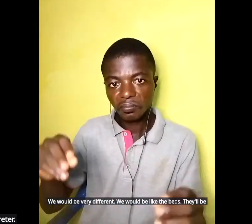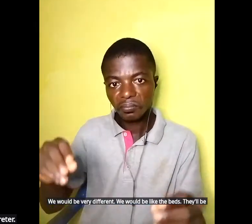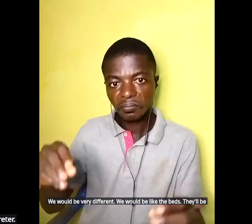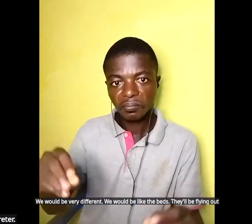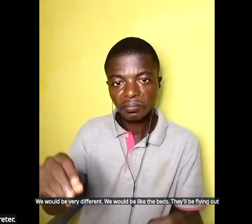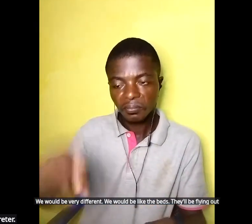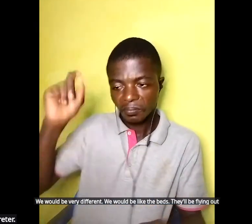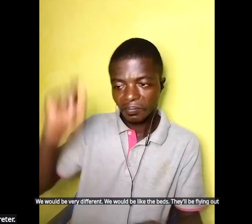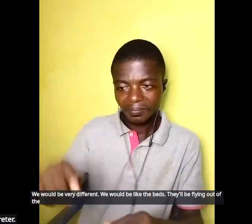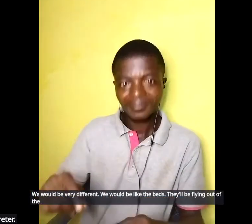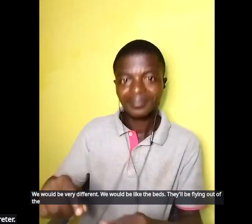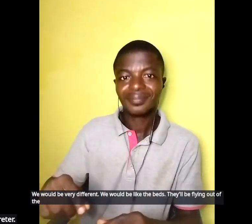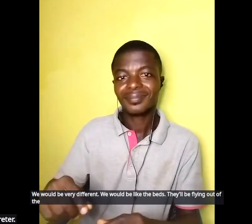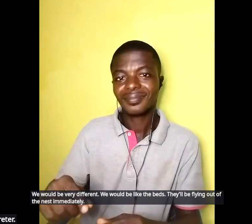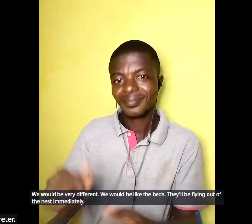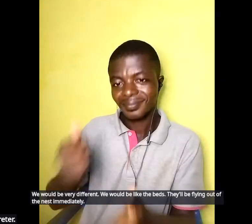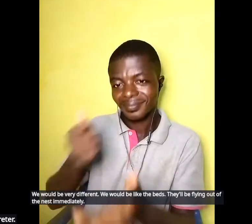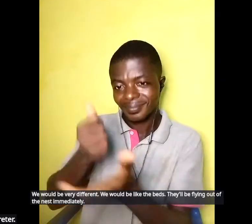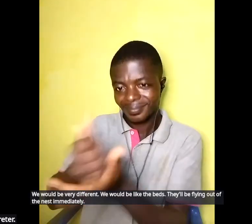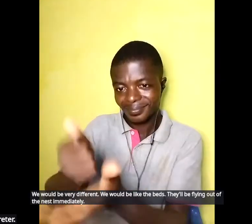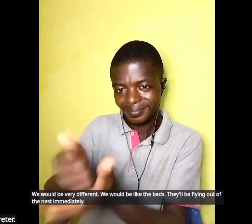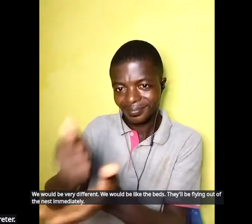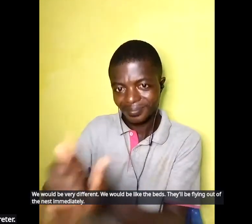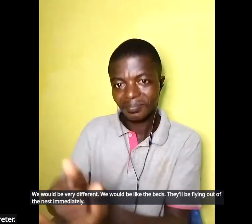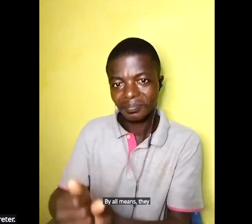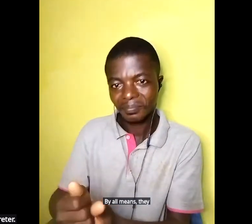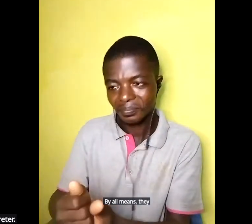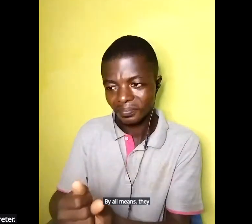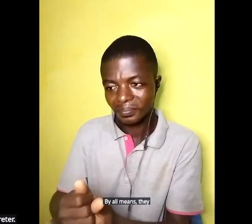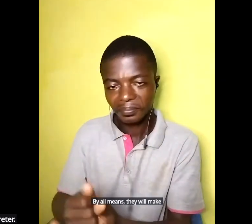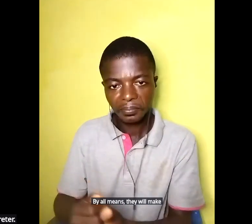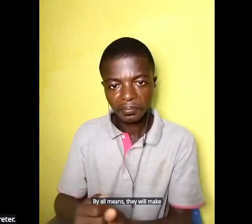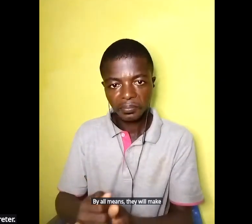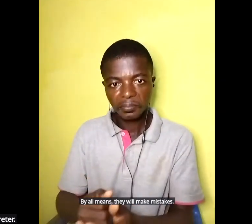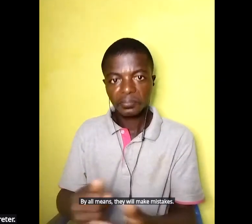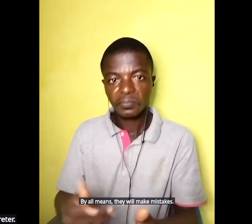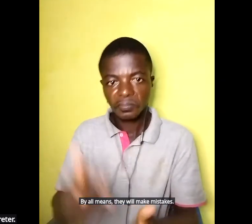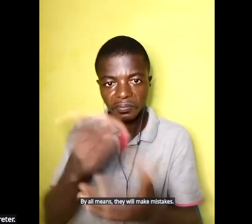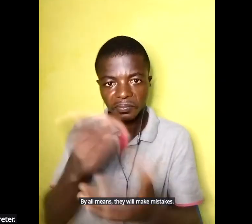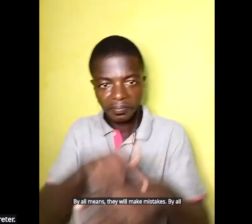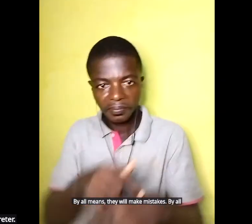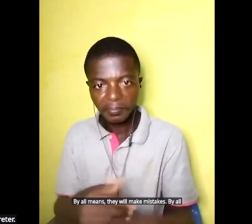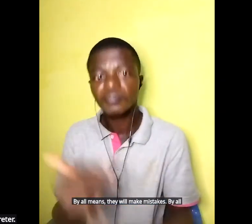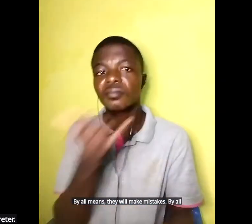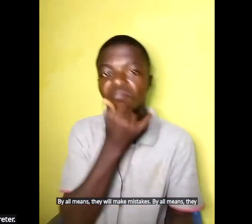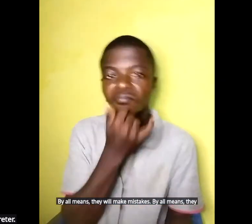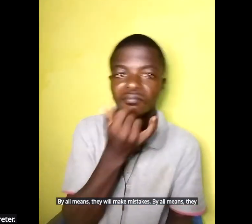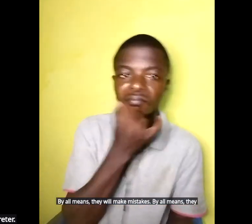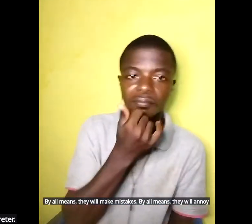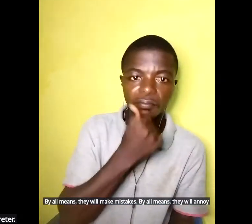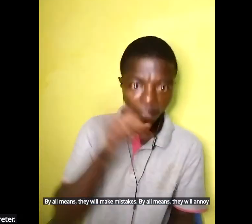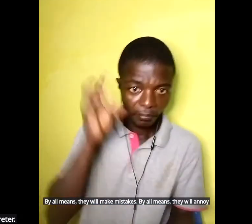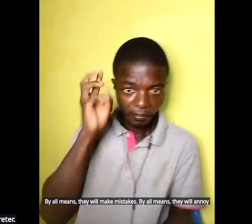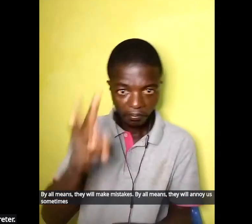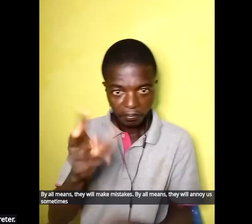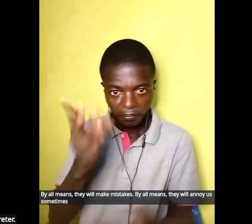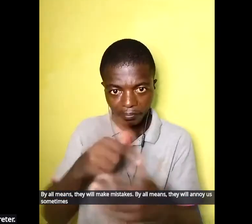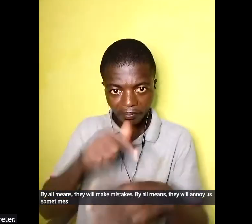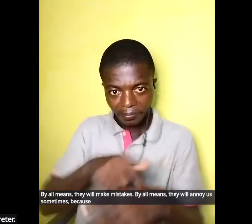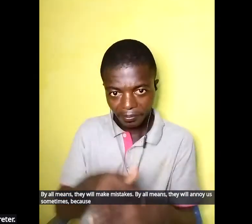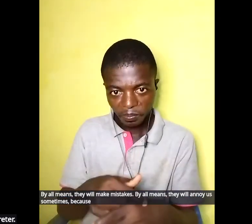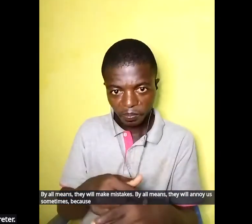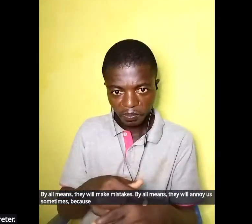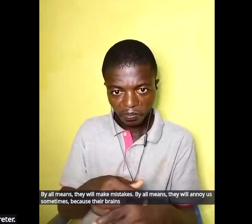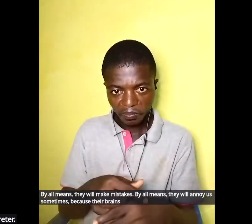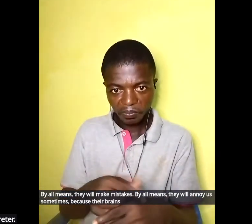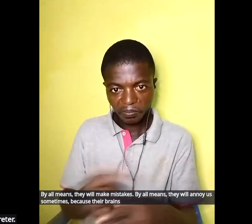of the nest immediately. By all means, they will make mistakes. By all means, they will annoy us sometimes because their brains